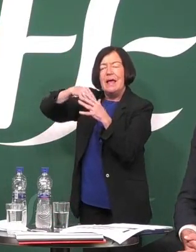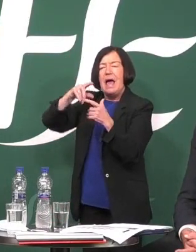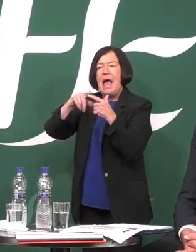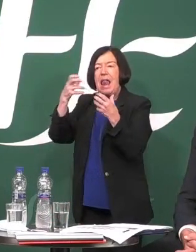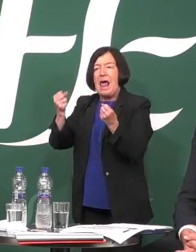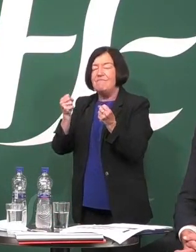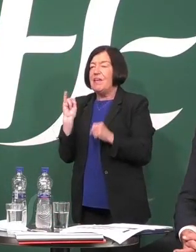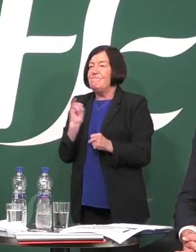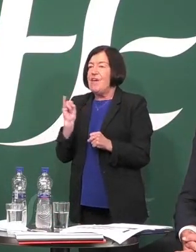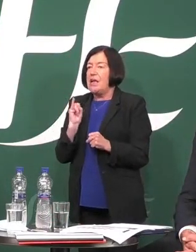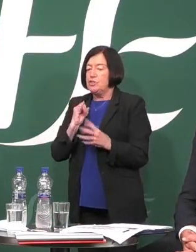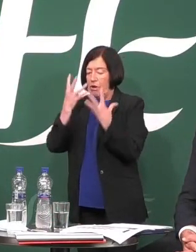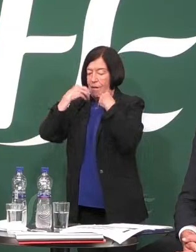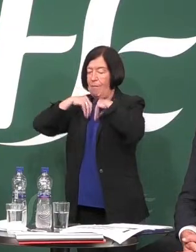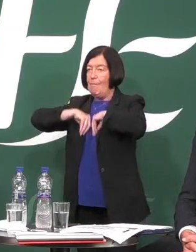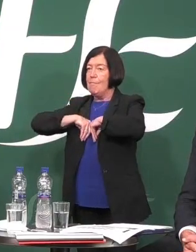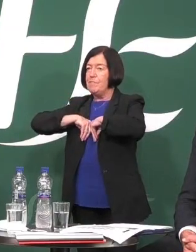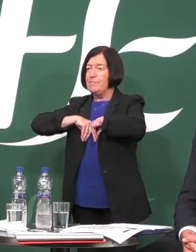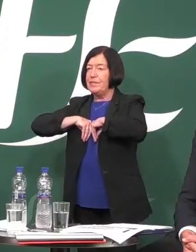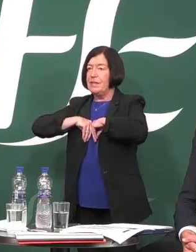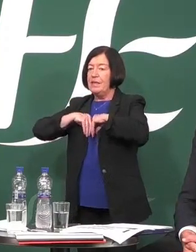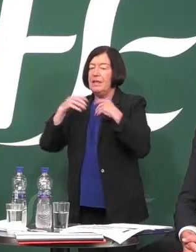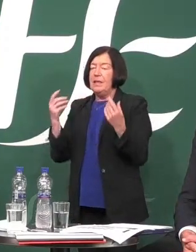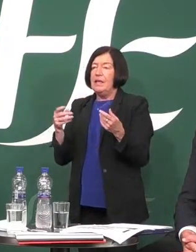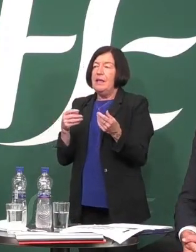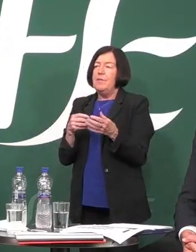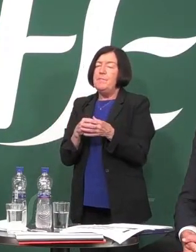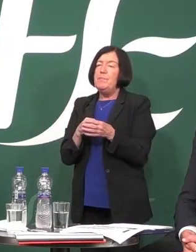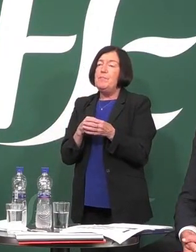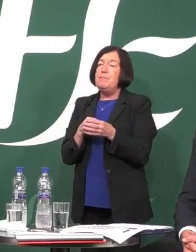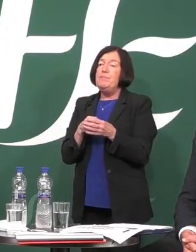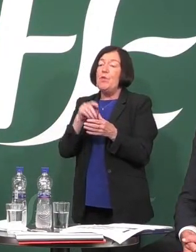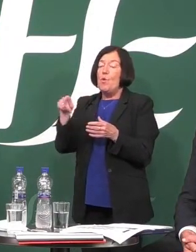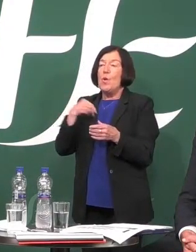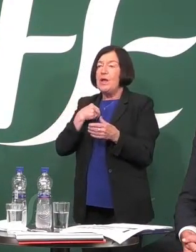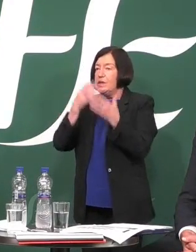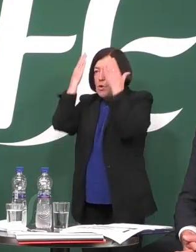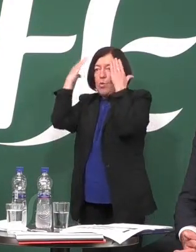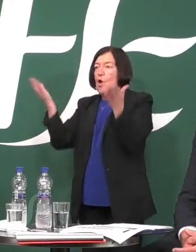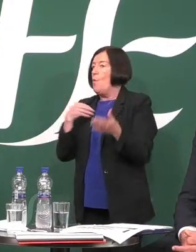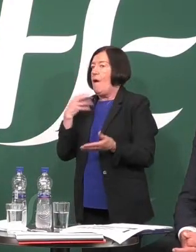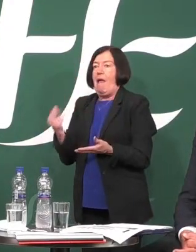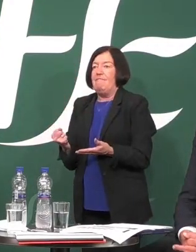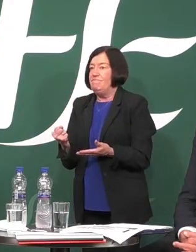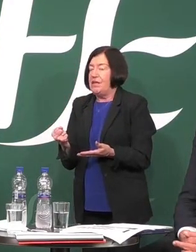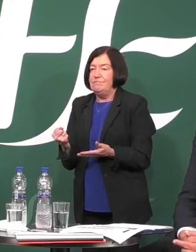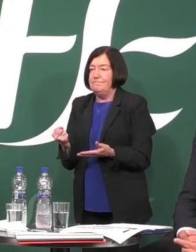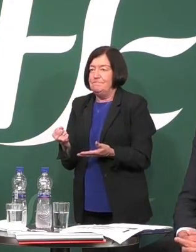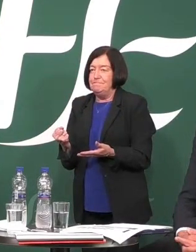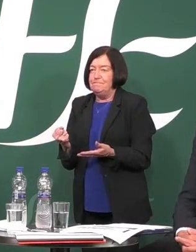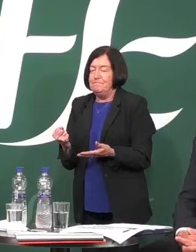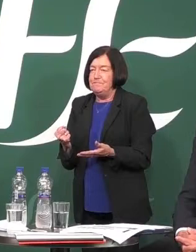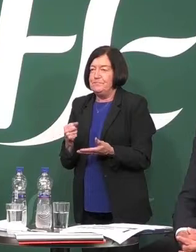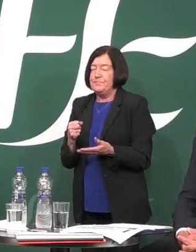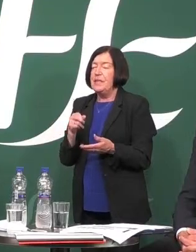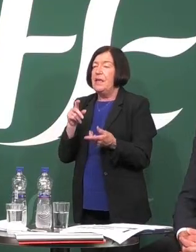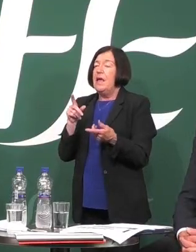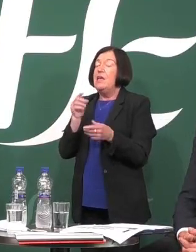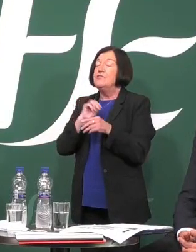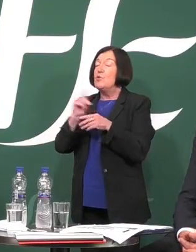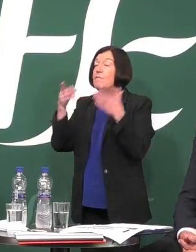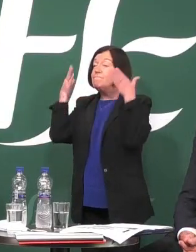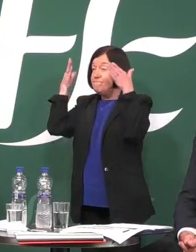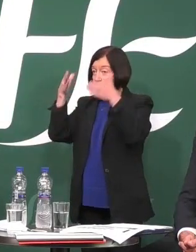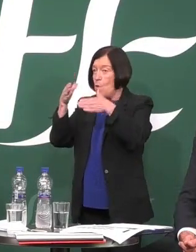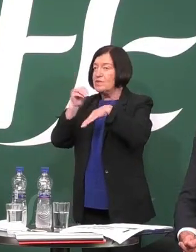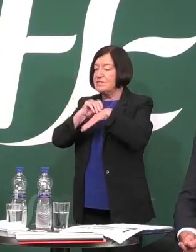cause infection in the technical sense, but that we don't even know we have them. And so the focus